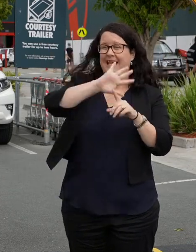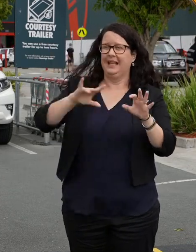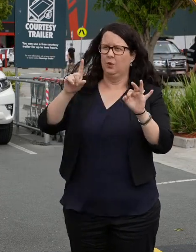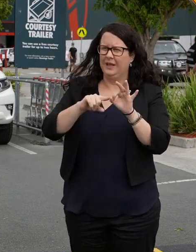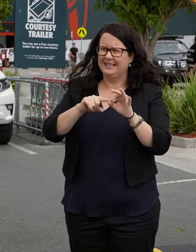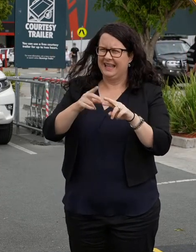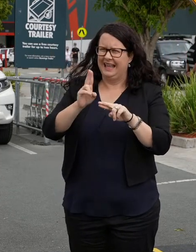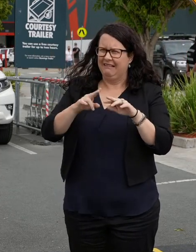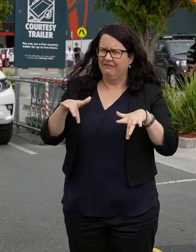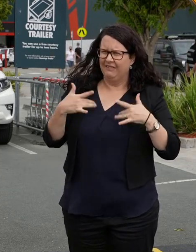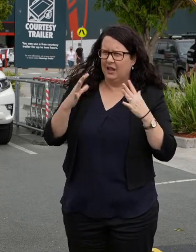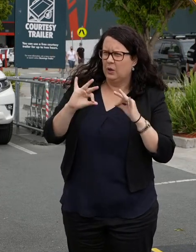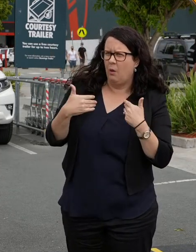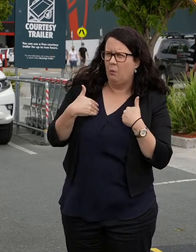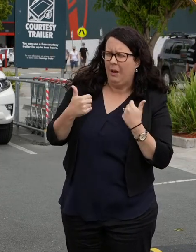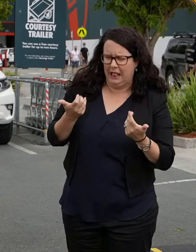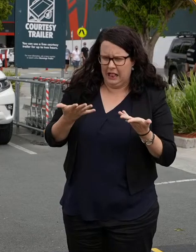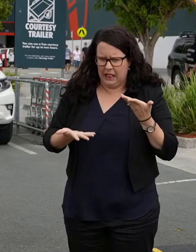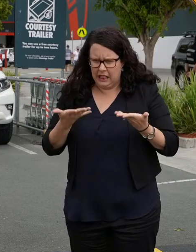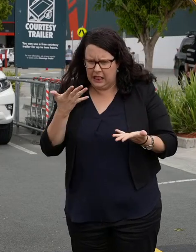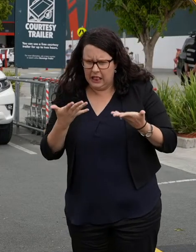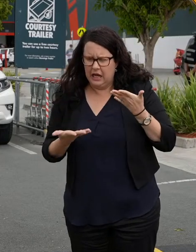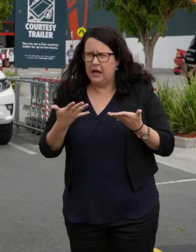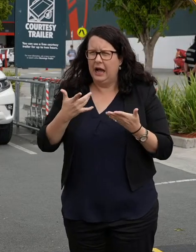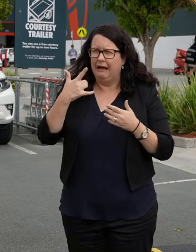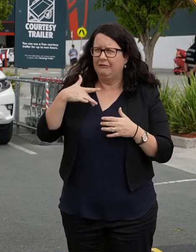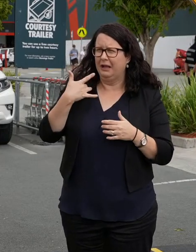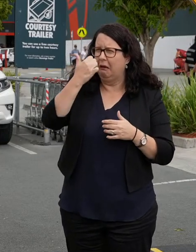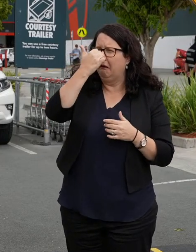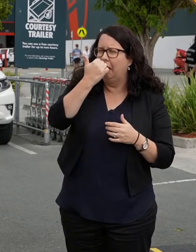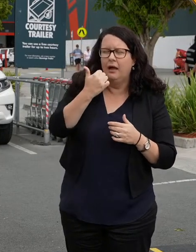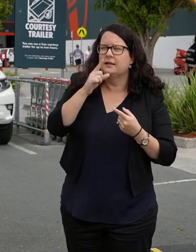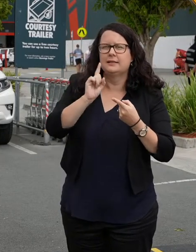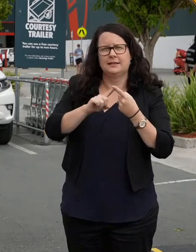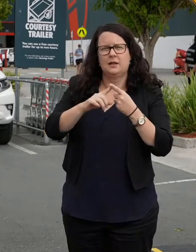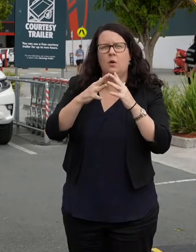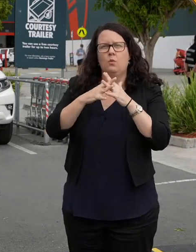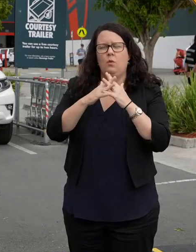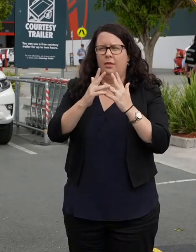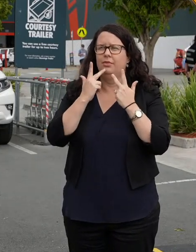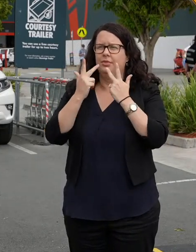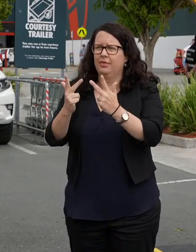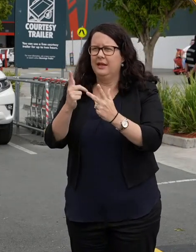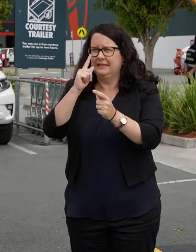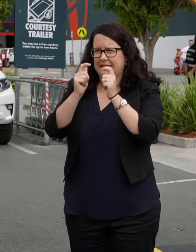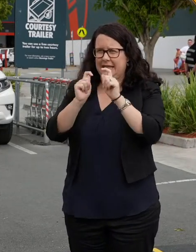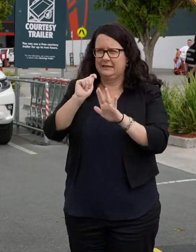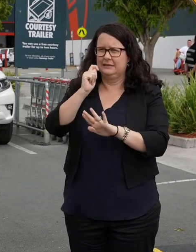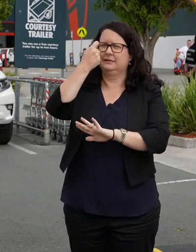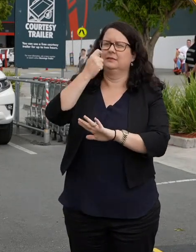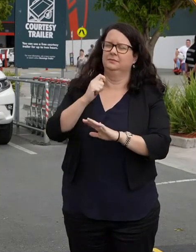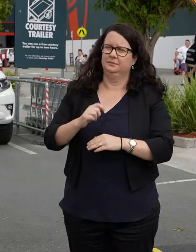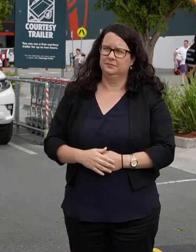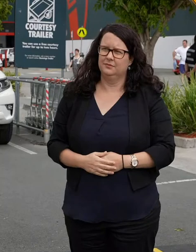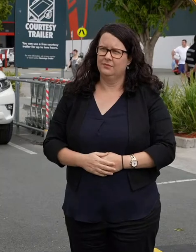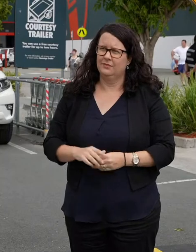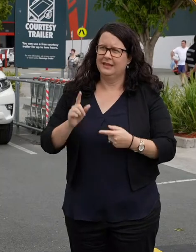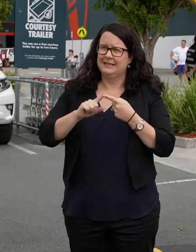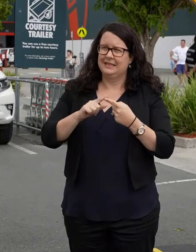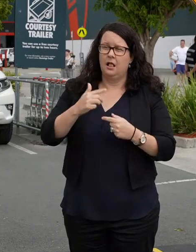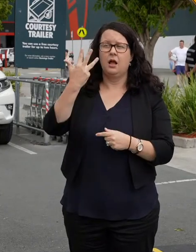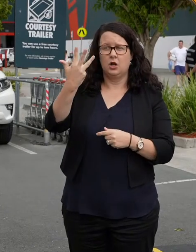matter, if you have any symptoms whatsoever, no matter how mild, please come out and get tested. We are still at 9